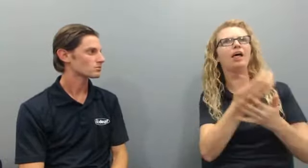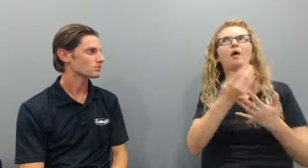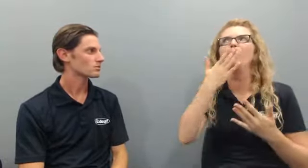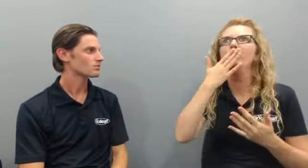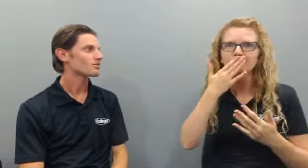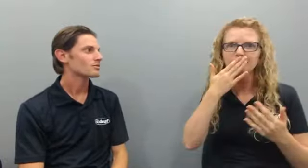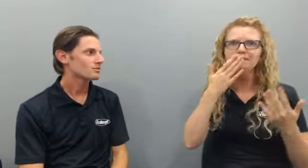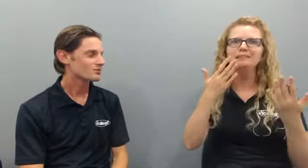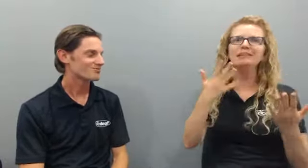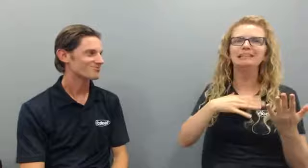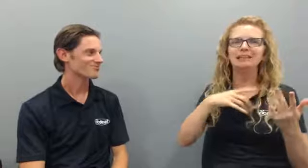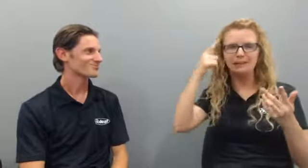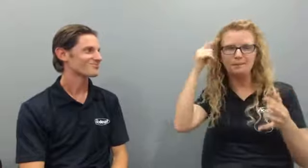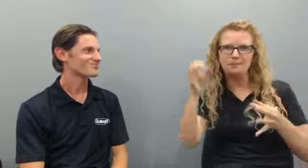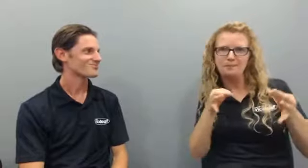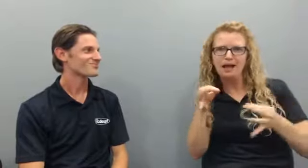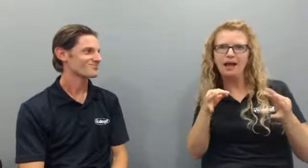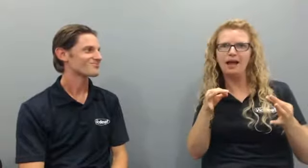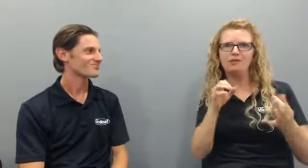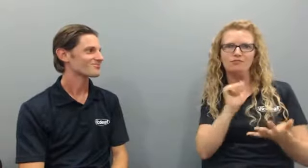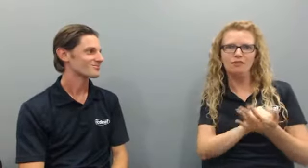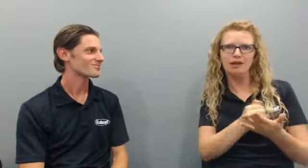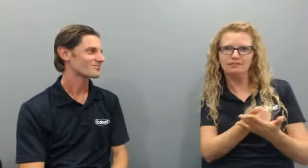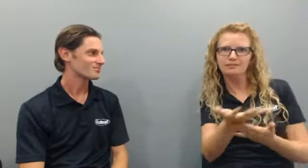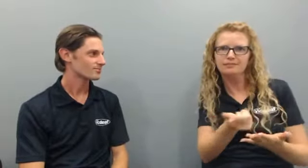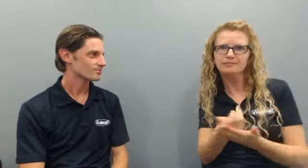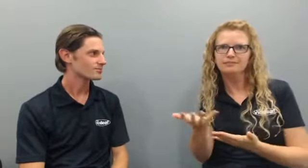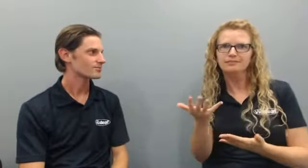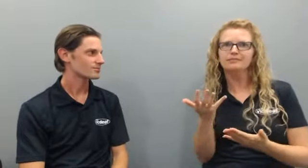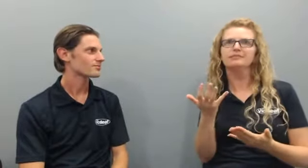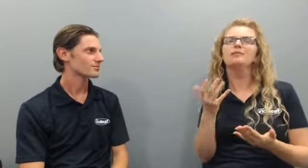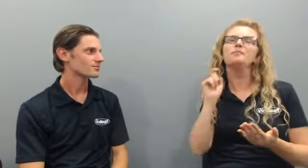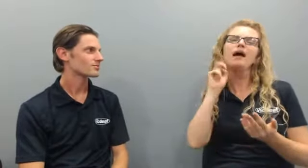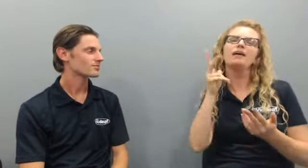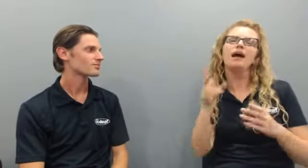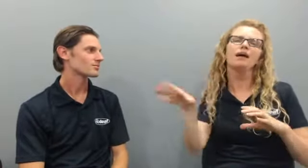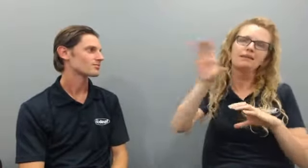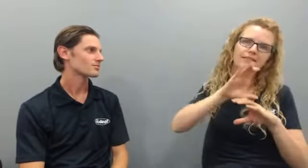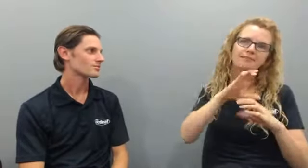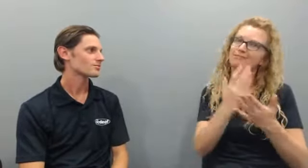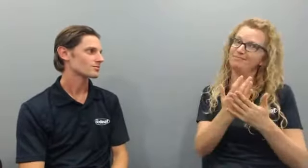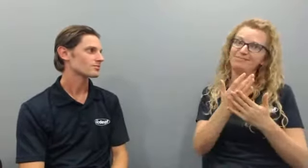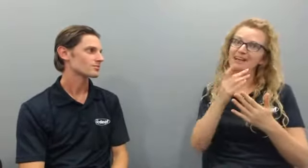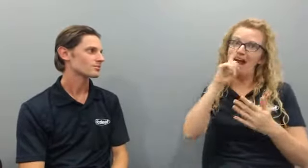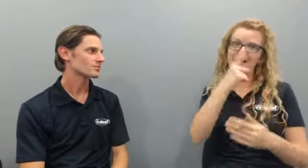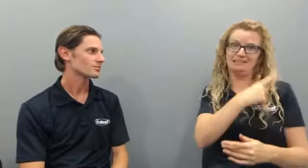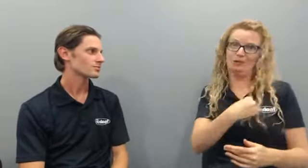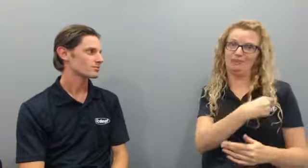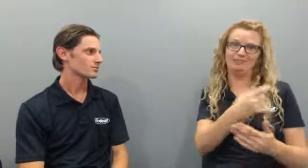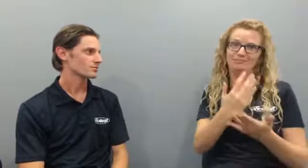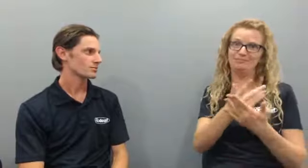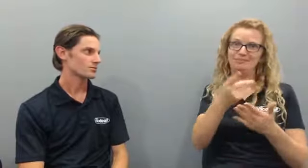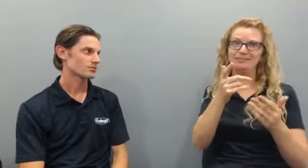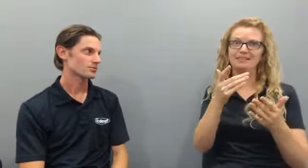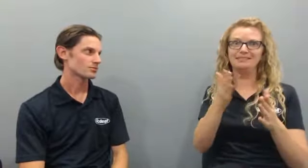and something's happened, then they will consider it. But if you just spend your money willy-nilly, they'll be less considerate. So we can't guarantee that